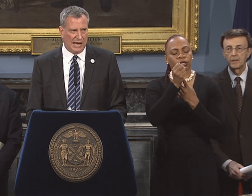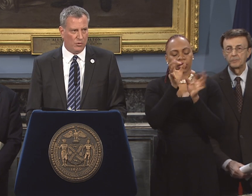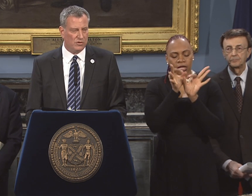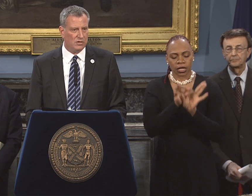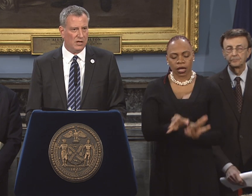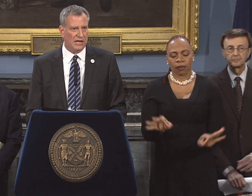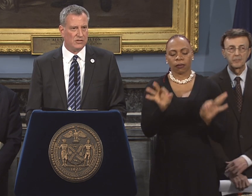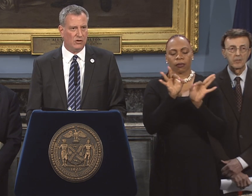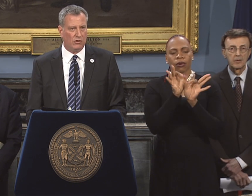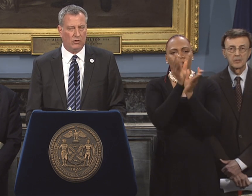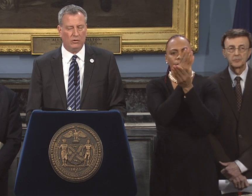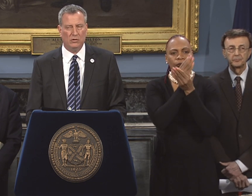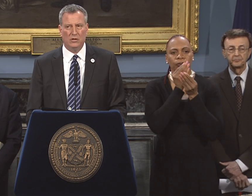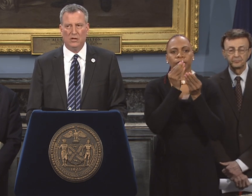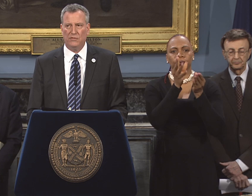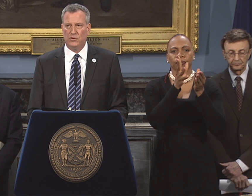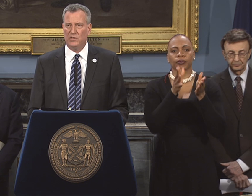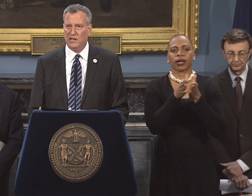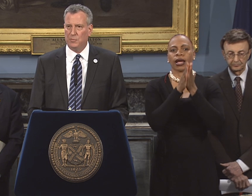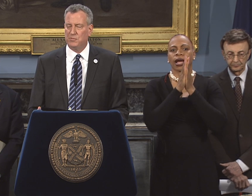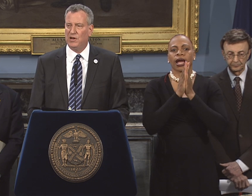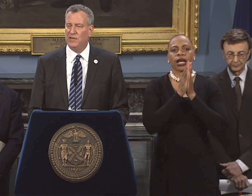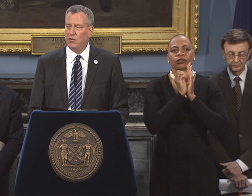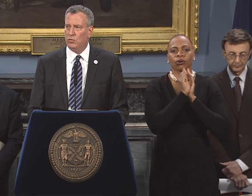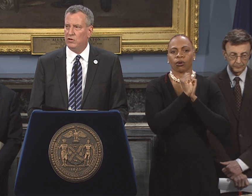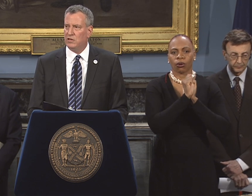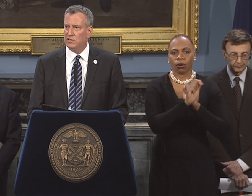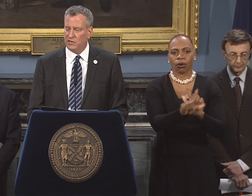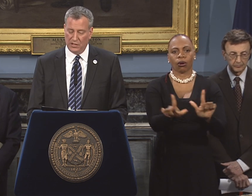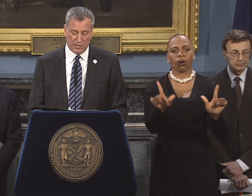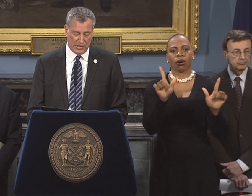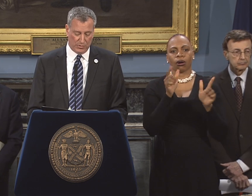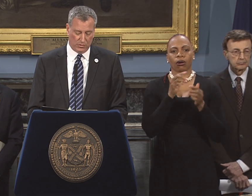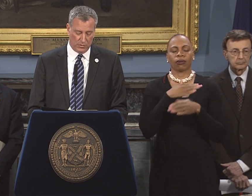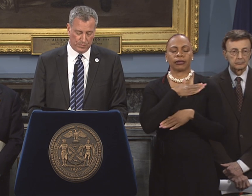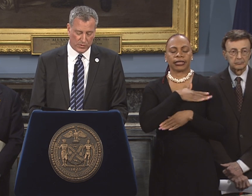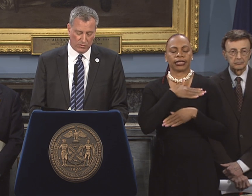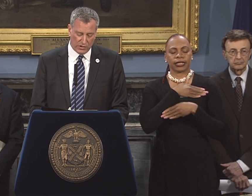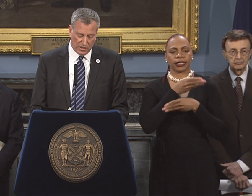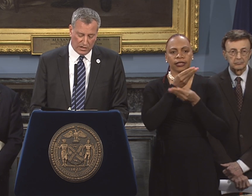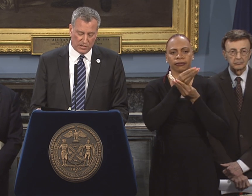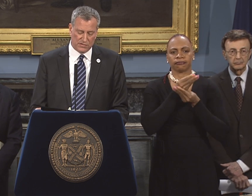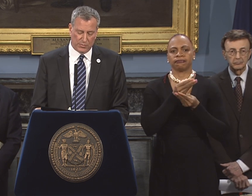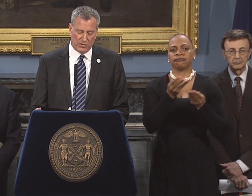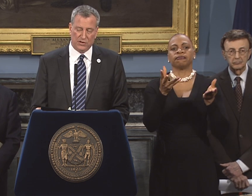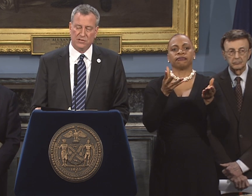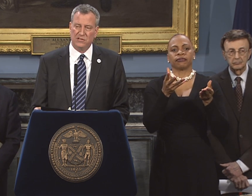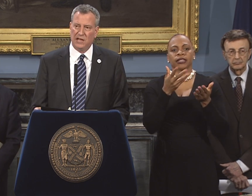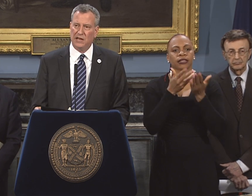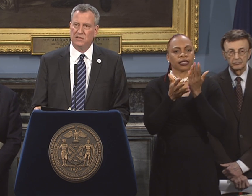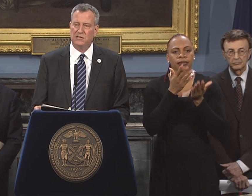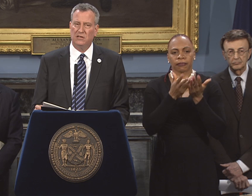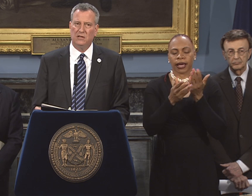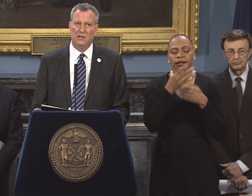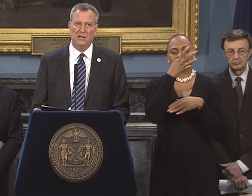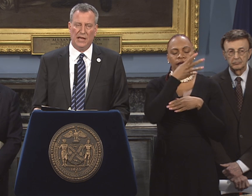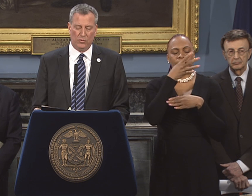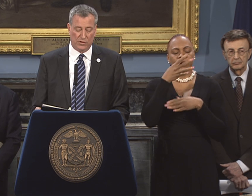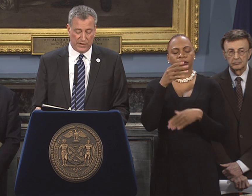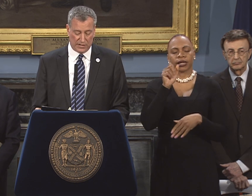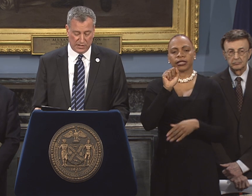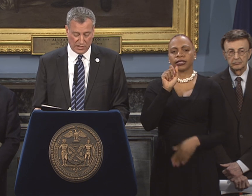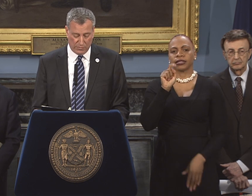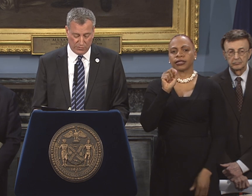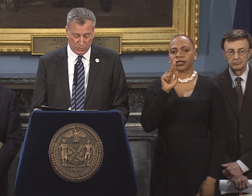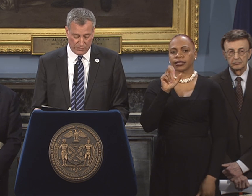message out. I ask all of you to help spread that word clearly to people, regardless of immigration status.